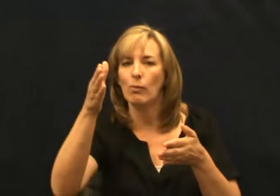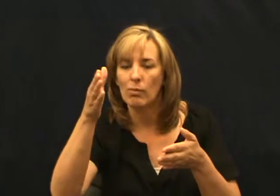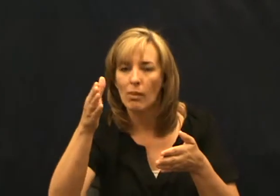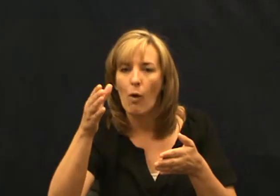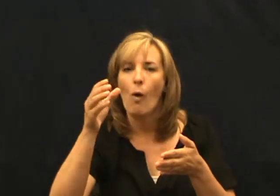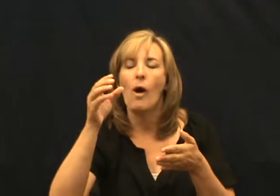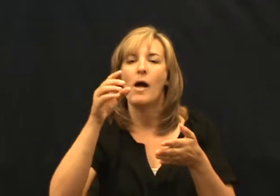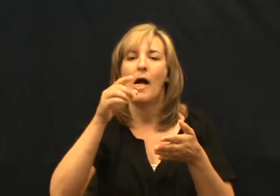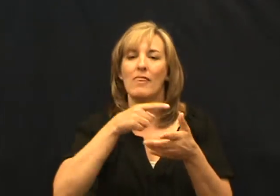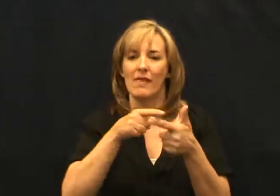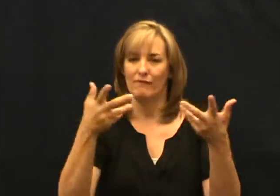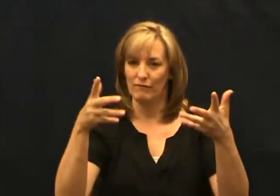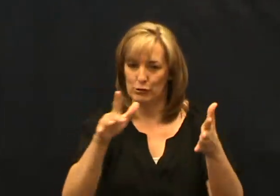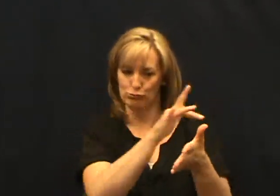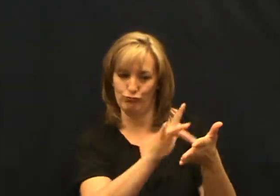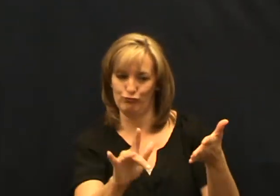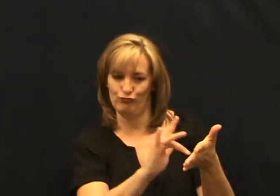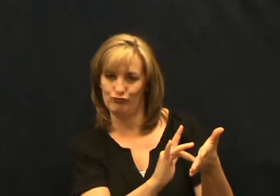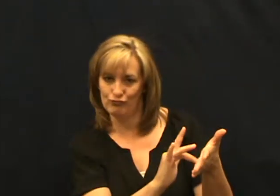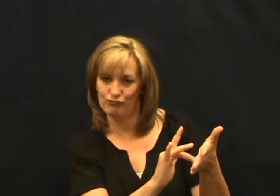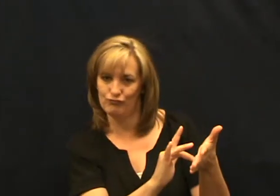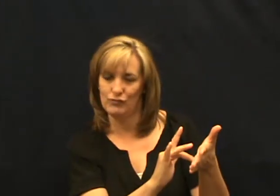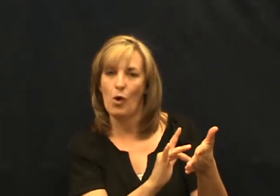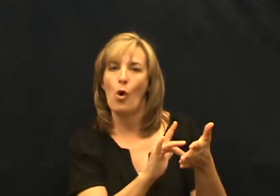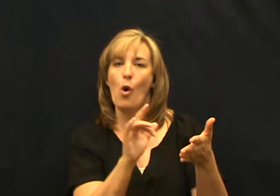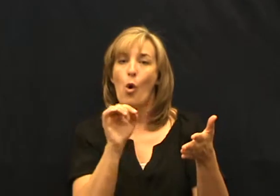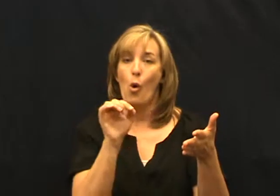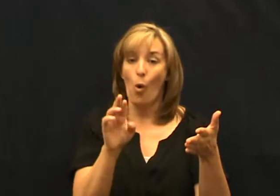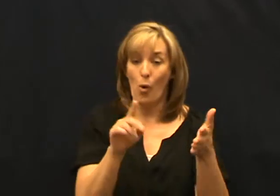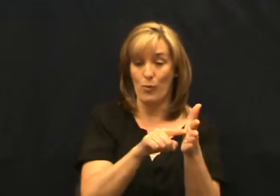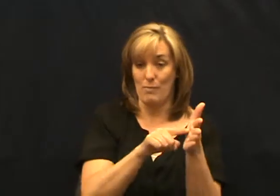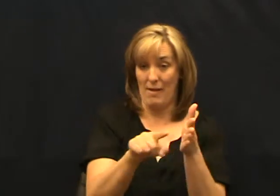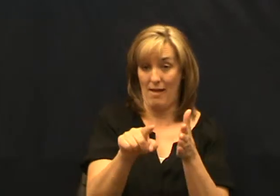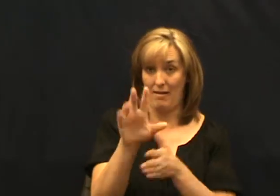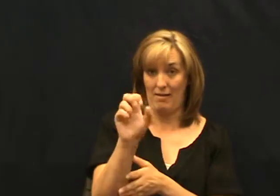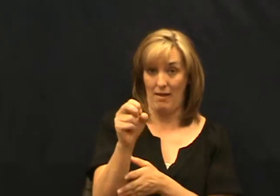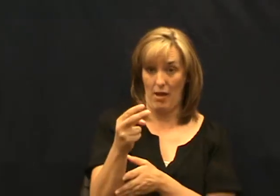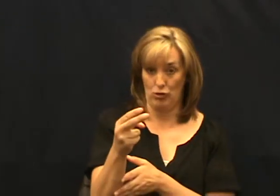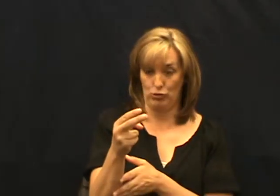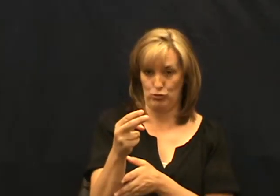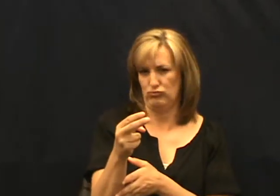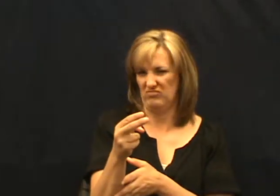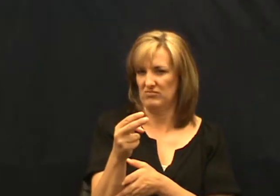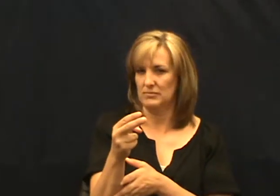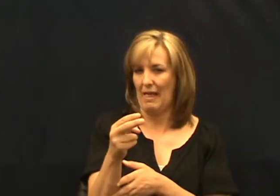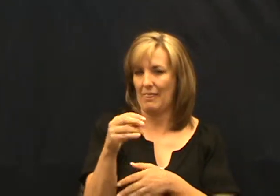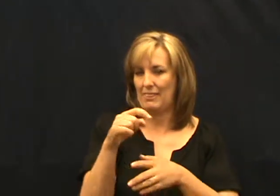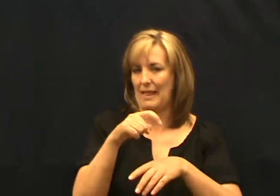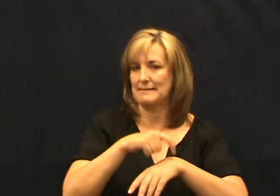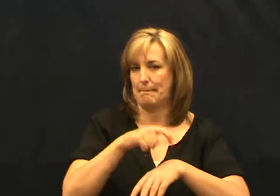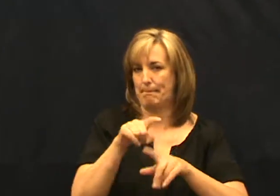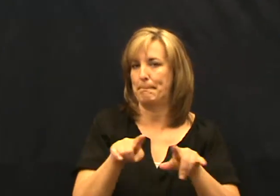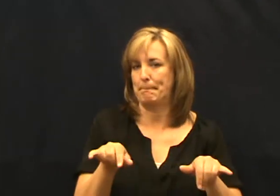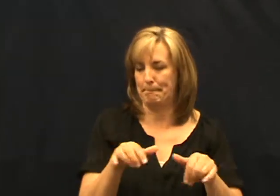that account payable, or we pay them cash right when we buy the good or service. And then we sell goods or